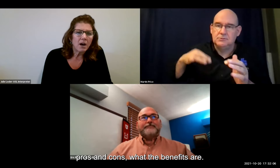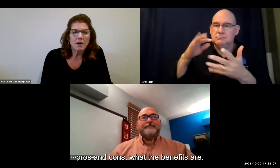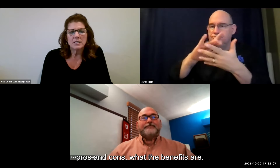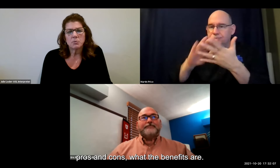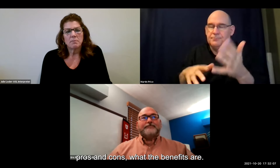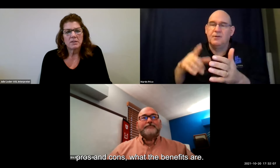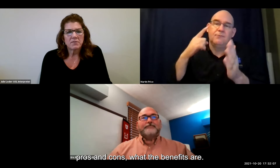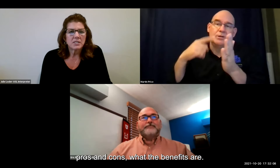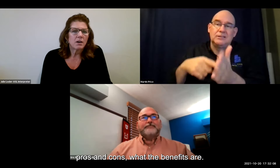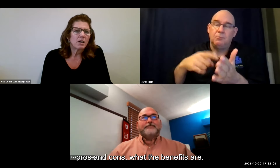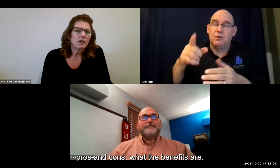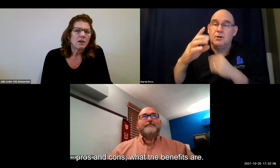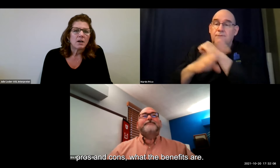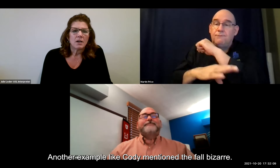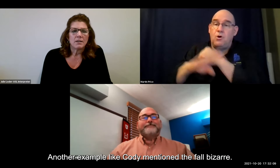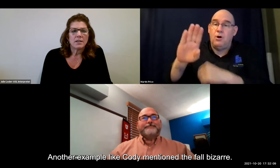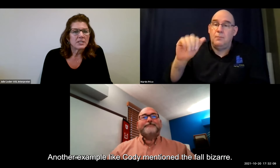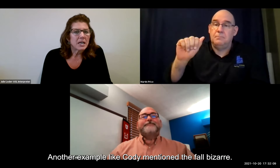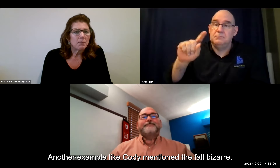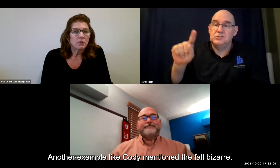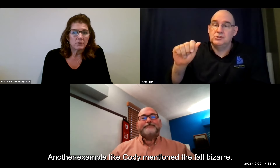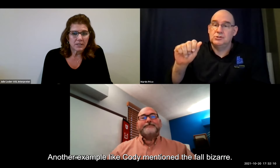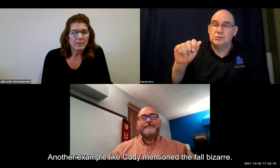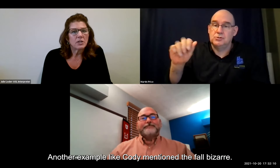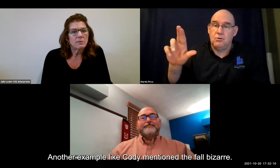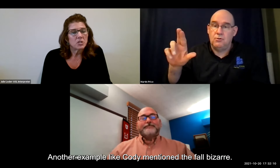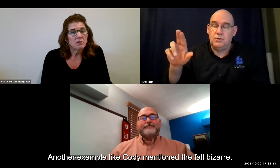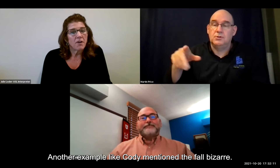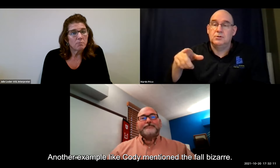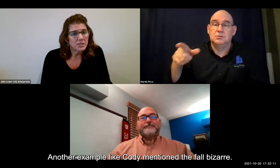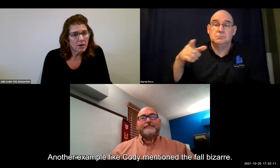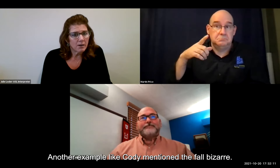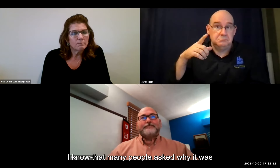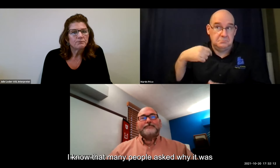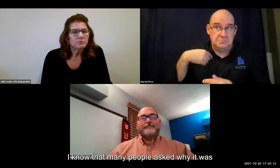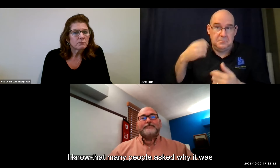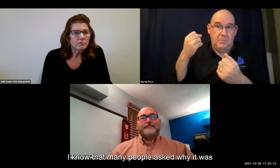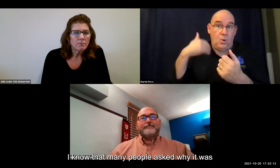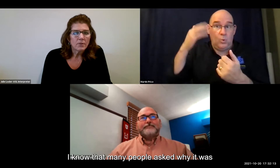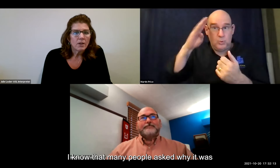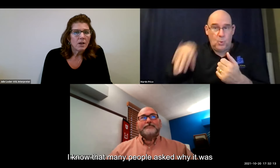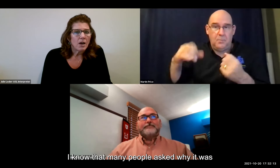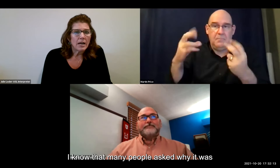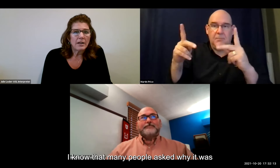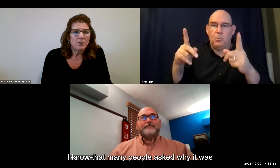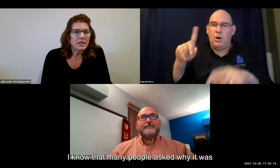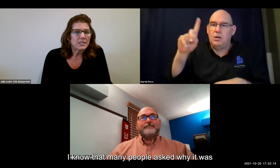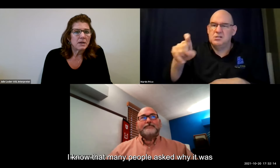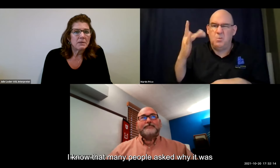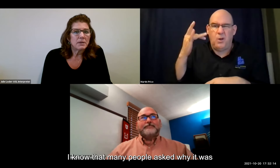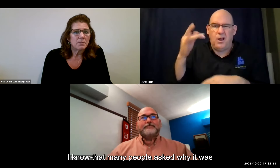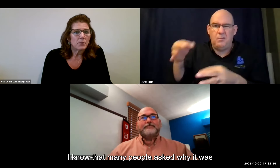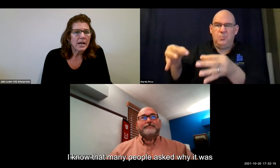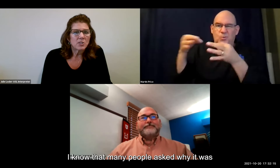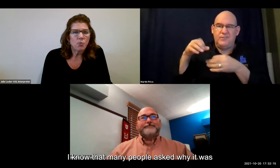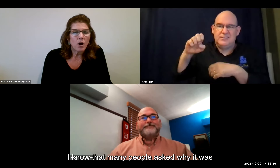pros and cons, what the benefits are. Another example, like Cody mentioned, the Fall Bazaar. I know that to